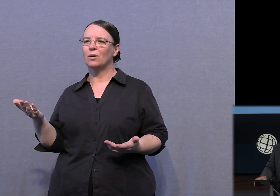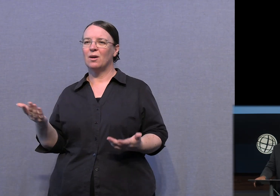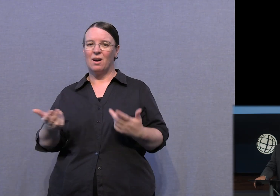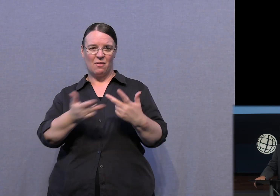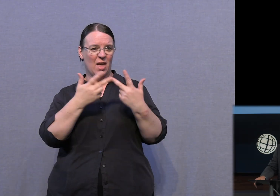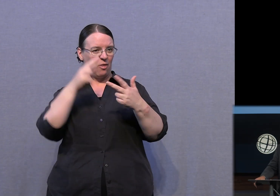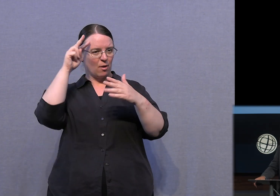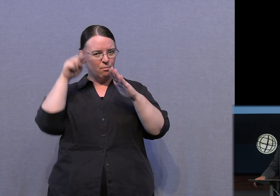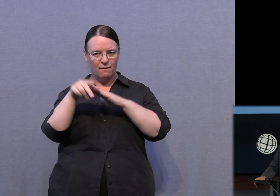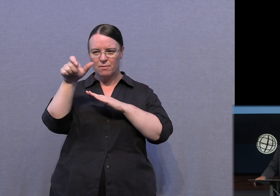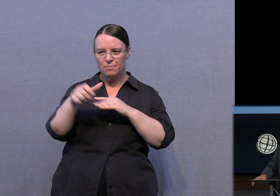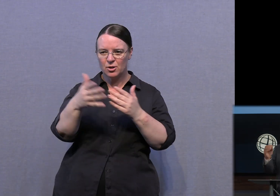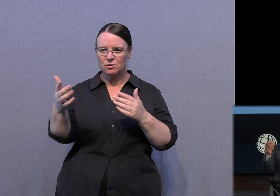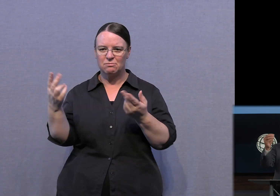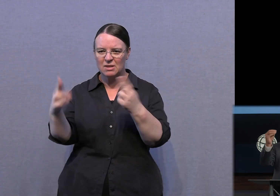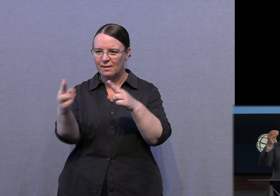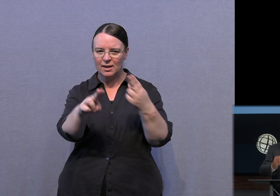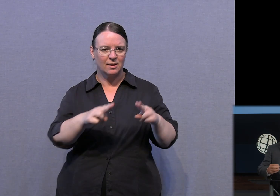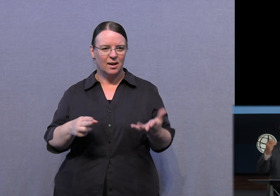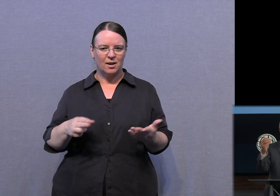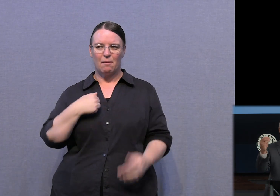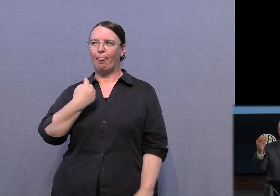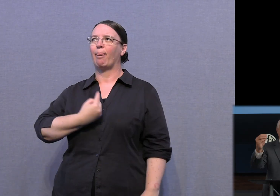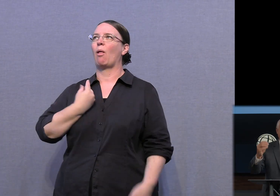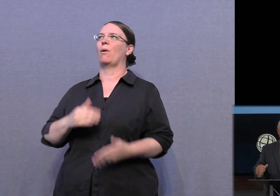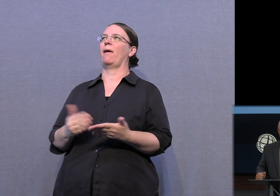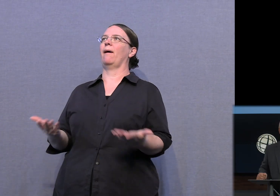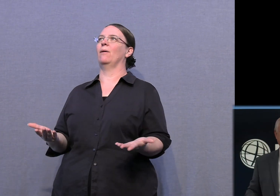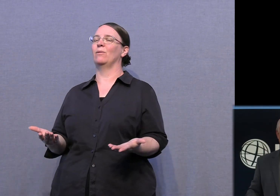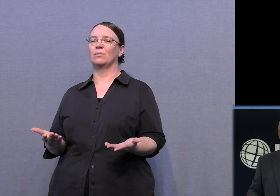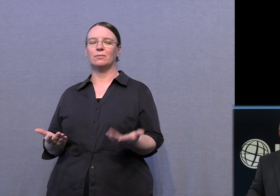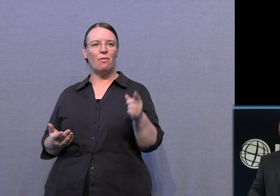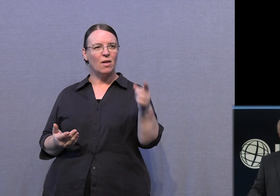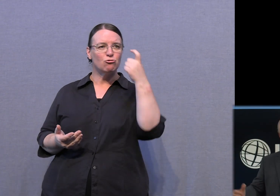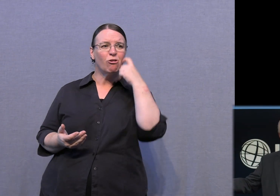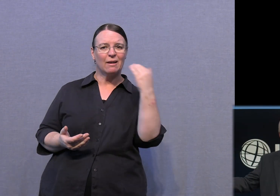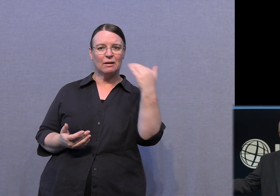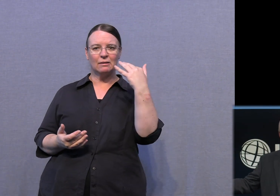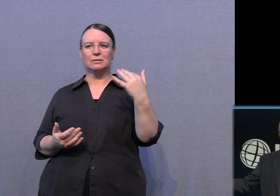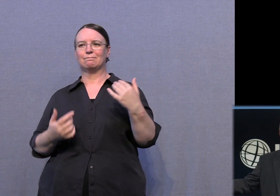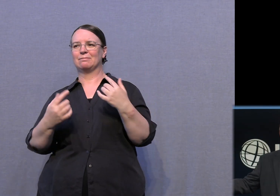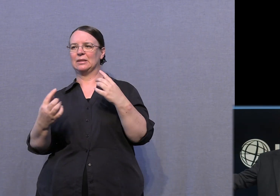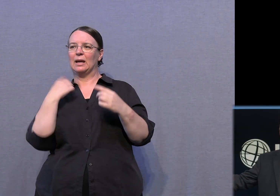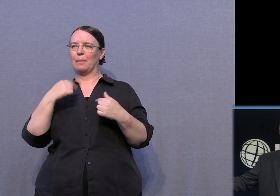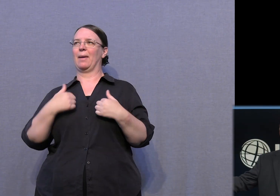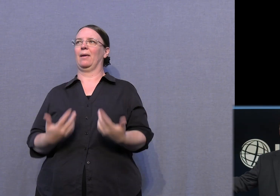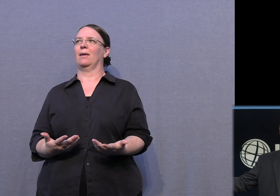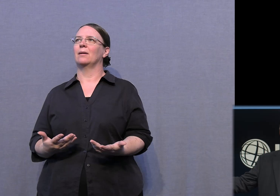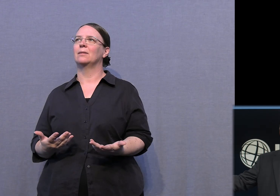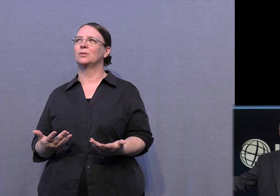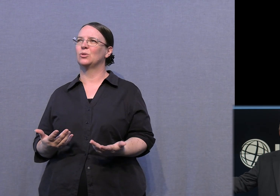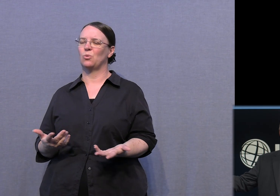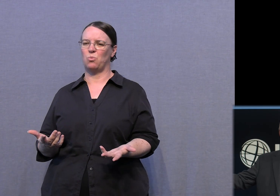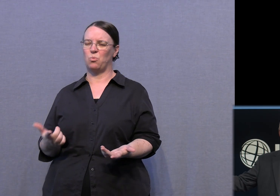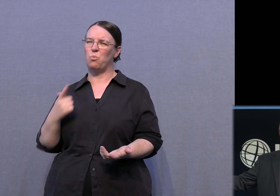killed everyone else that has worshiped you. I'm the only one left, and they're trying to kill me too. In other words, what do you mean? Why am I hiding